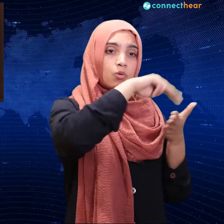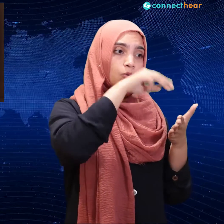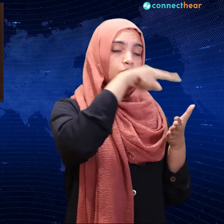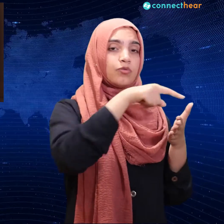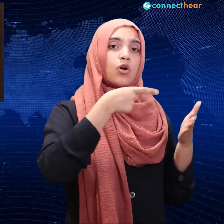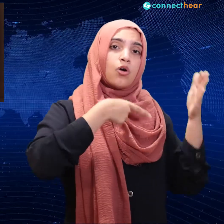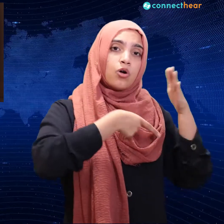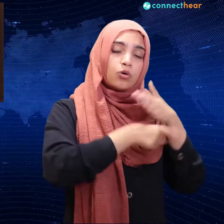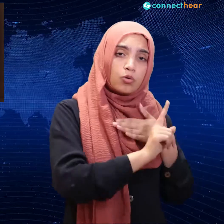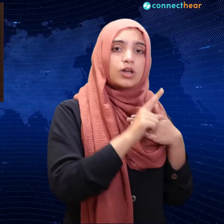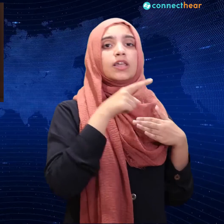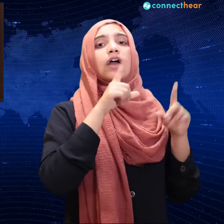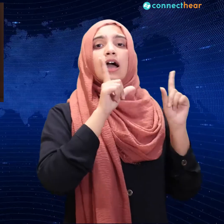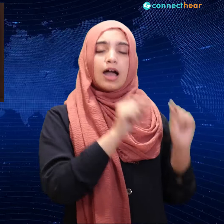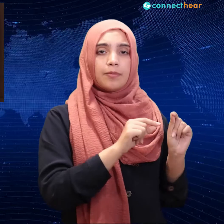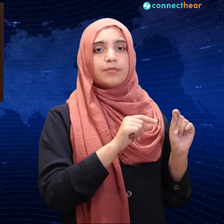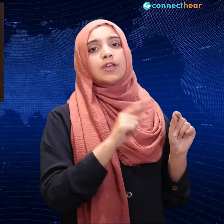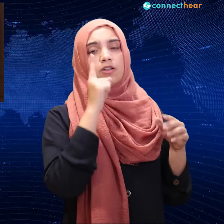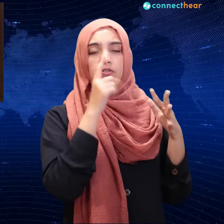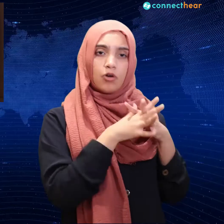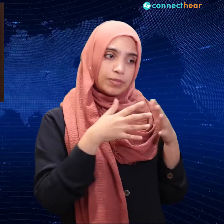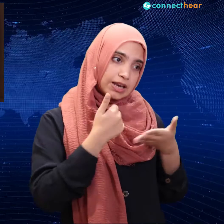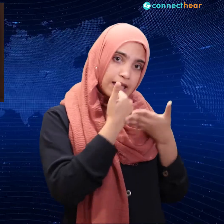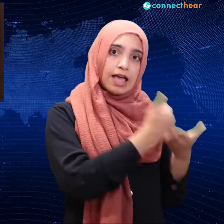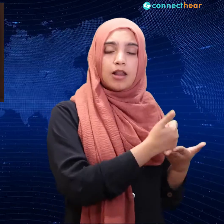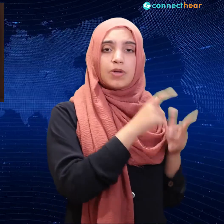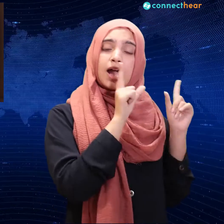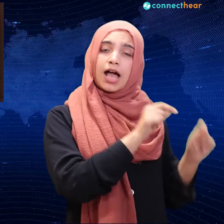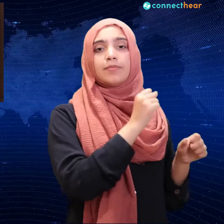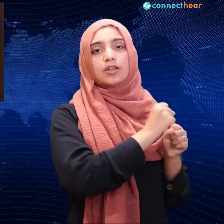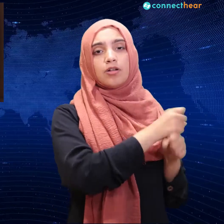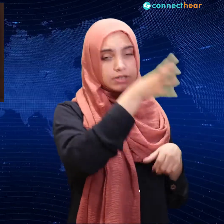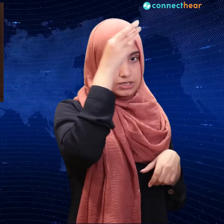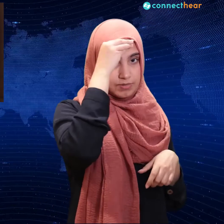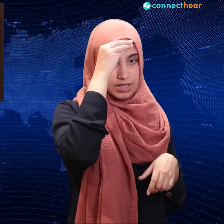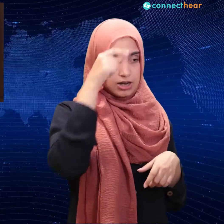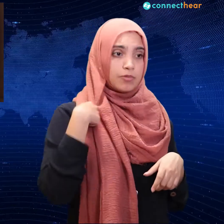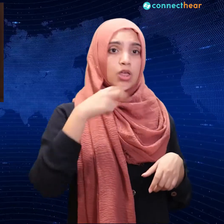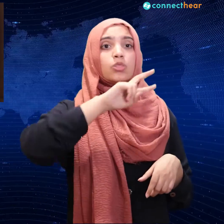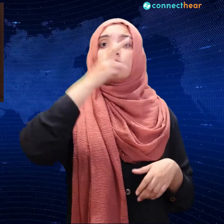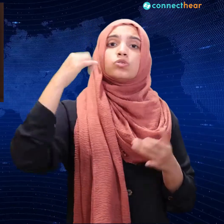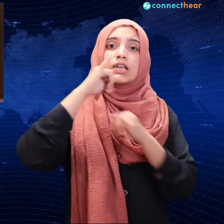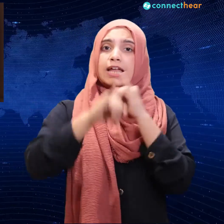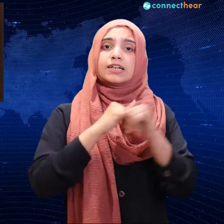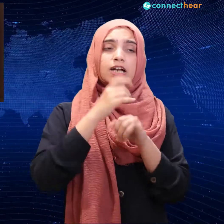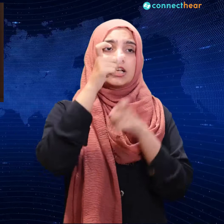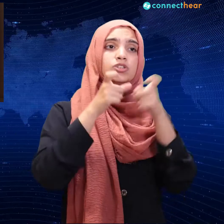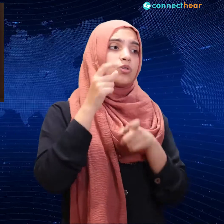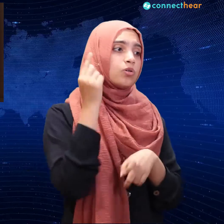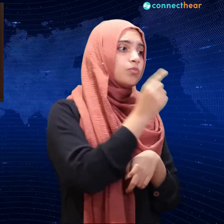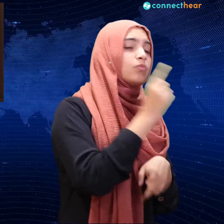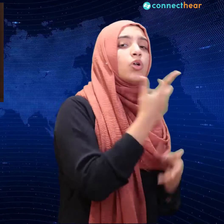in human history. But what you can help them, and that's why the international community should engage with them, they should incentivize